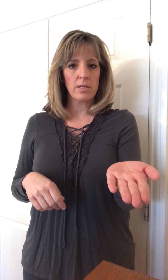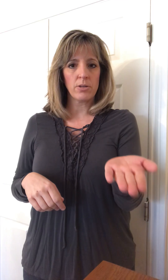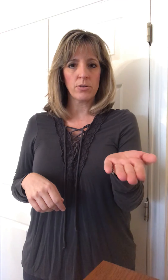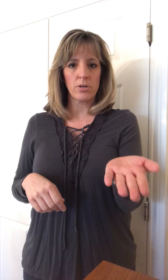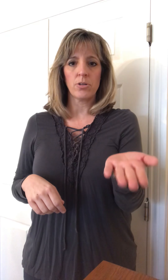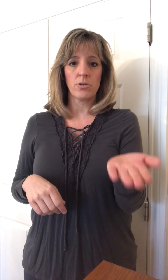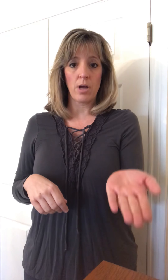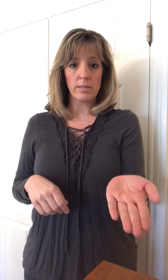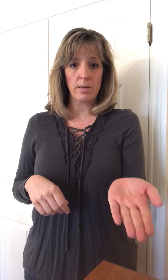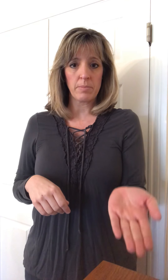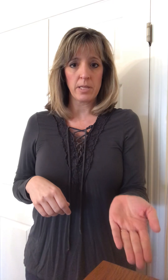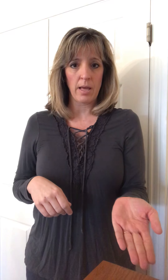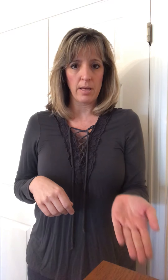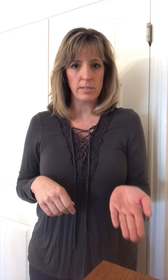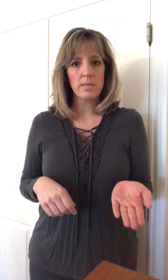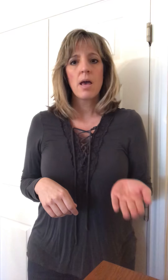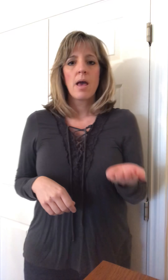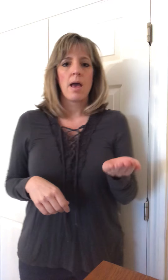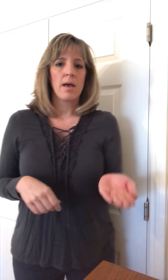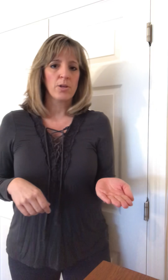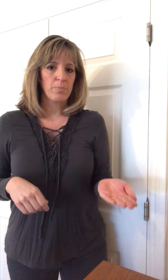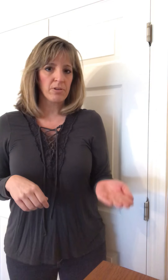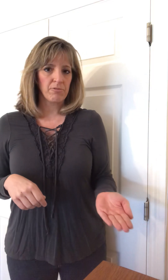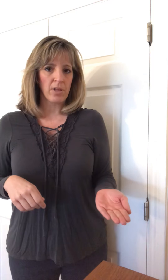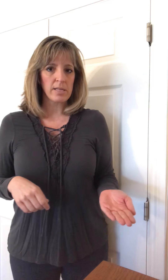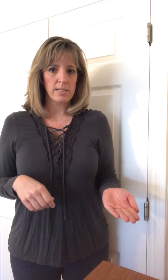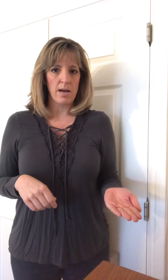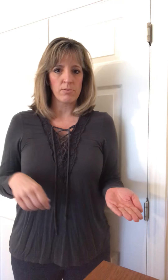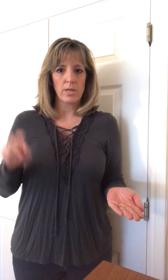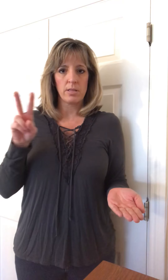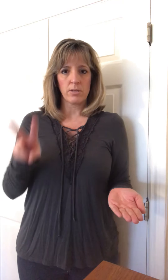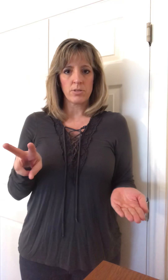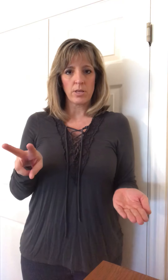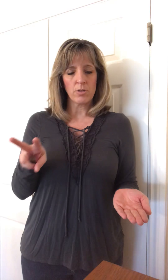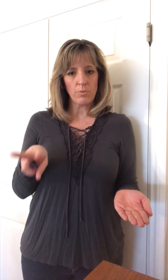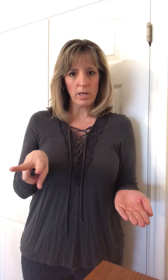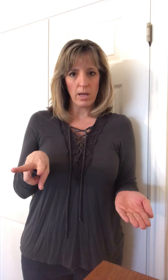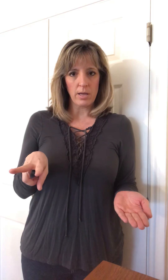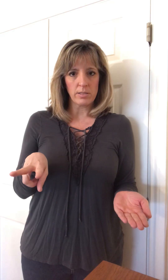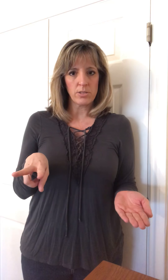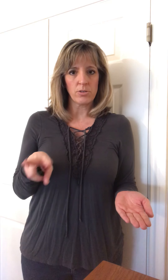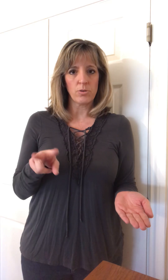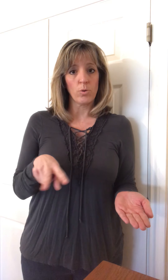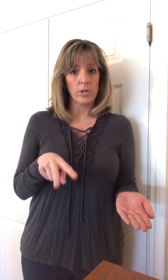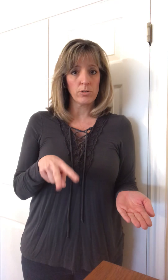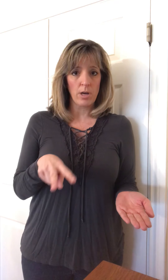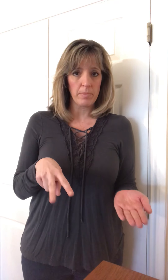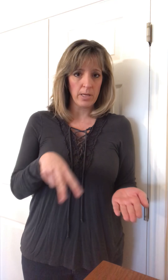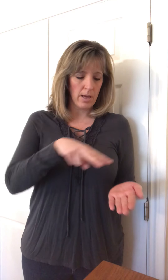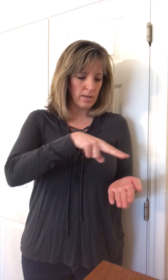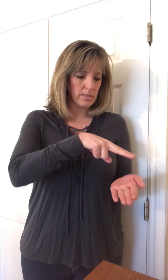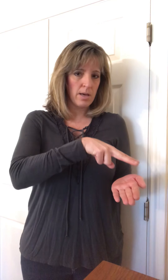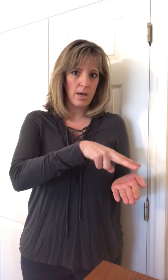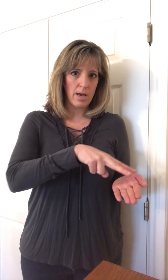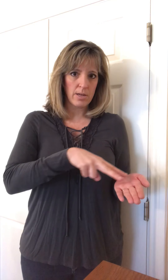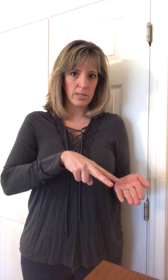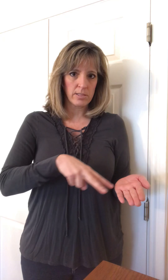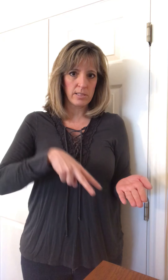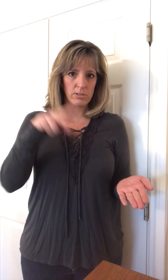your non-dominant hand, and you put it flat down, and then you take your right hand or your dominant hand, and these are like